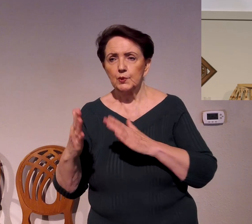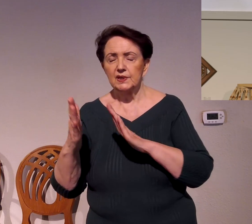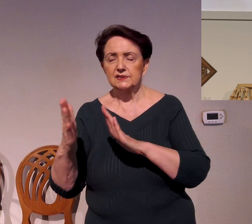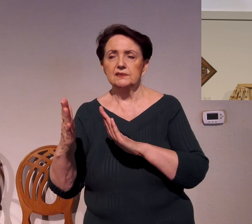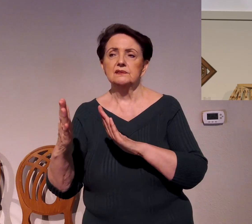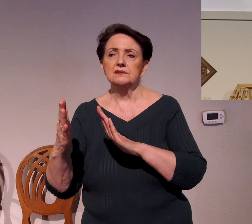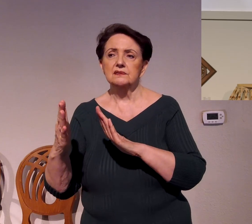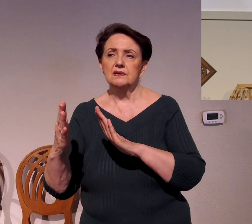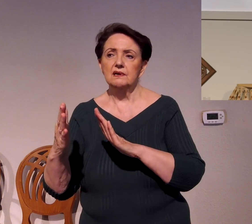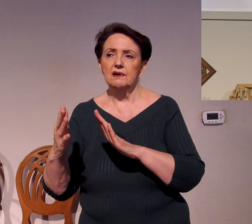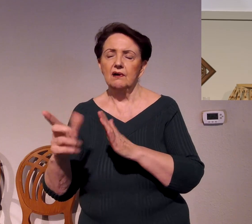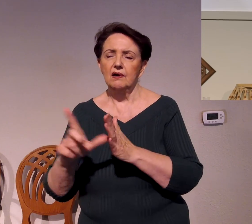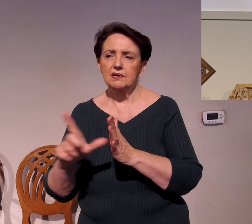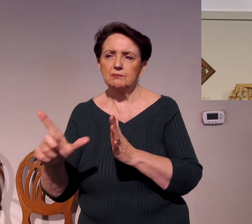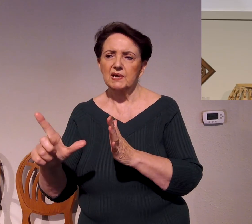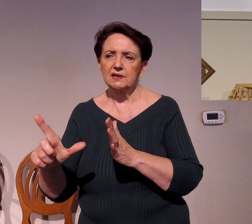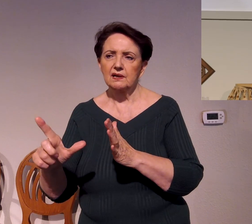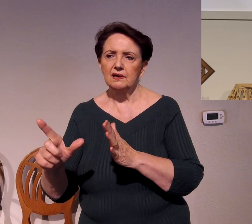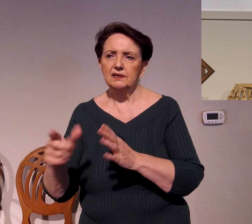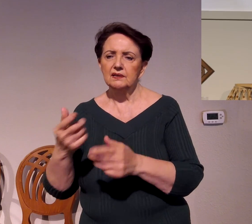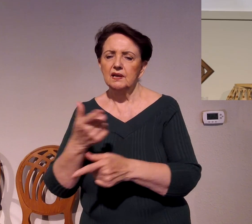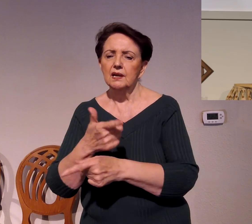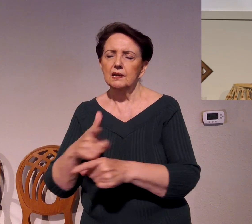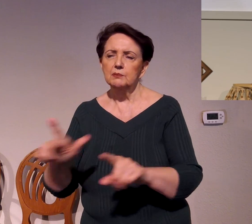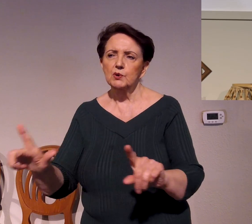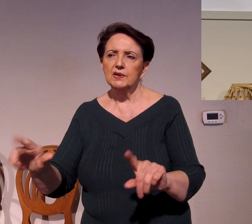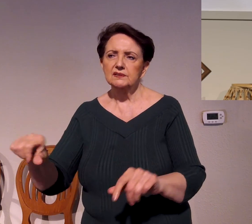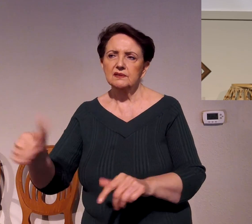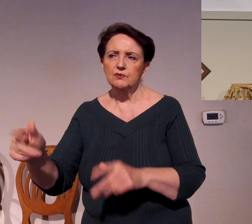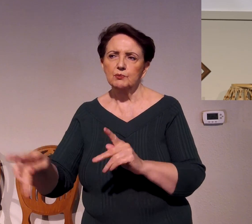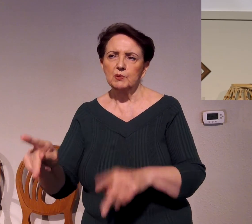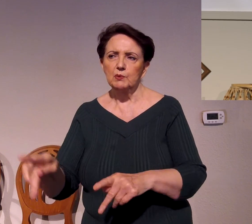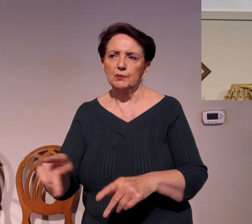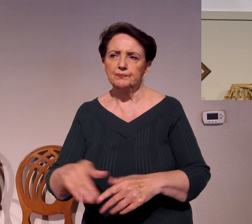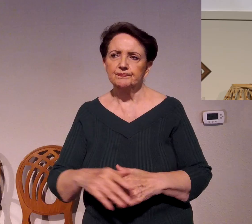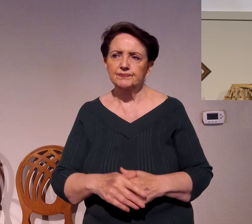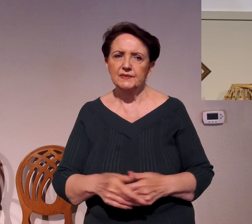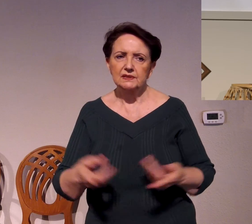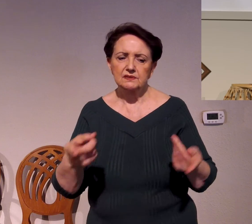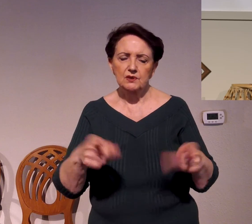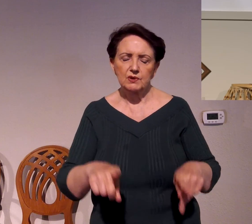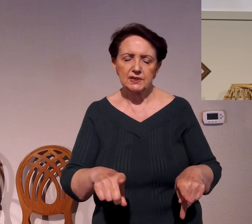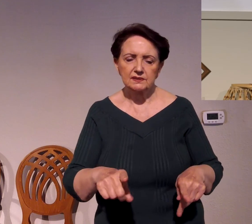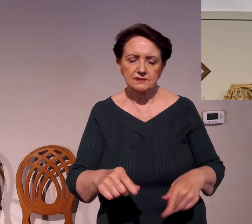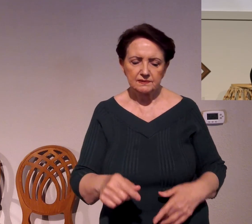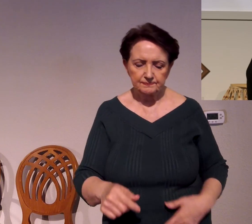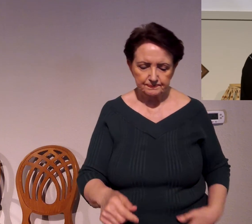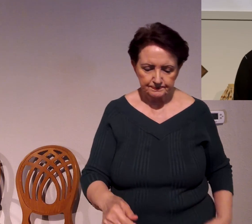automatically liberates others. And so it is.